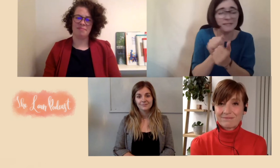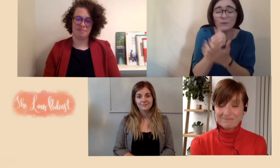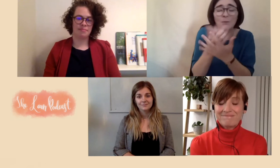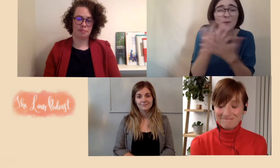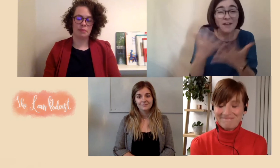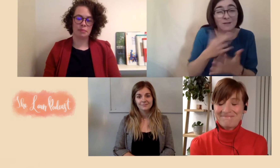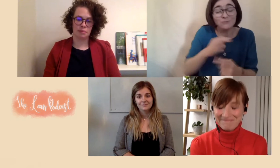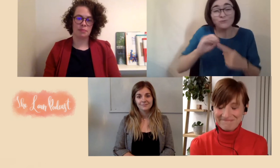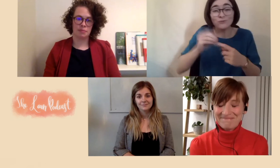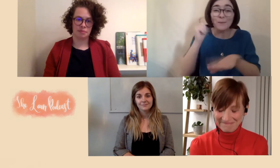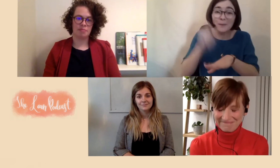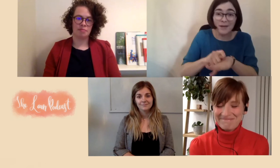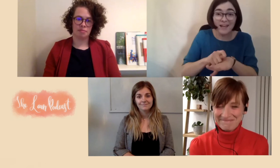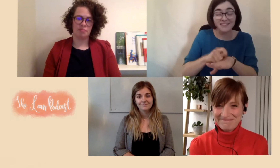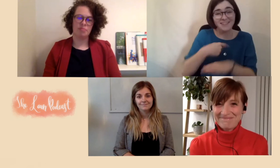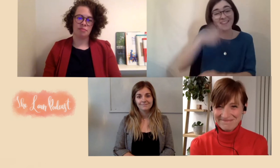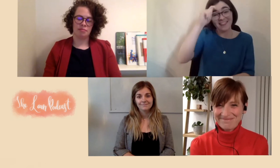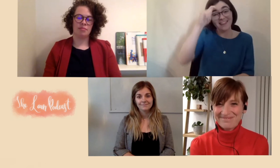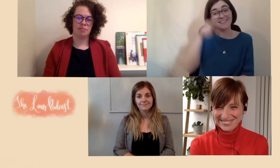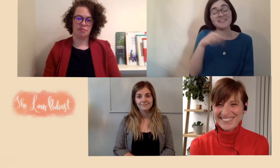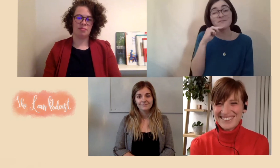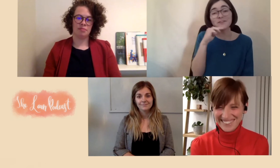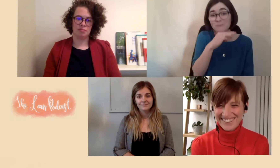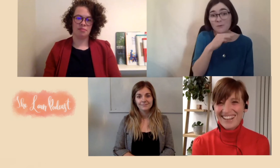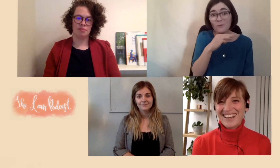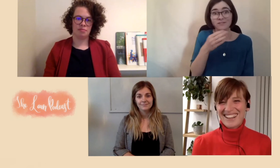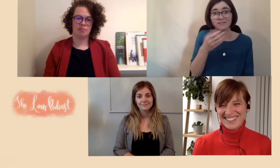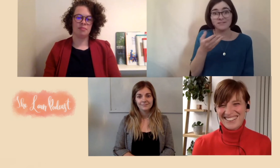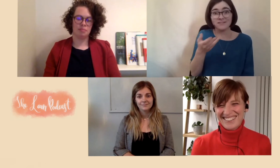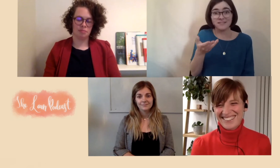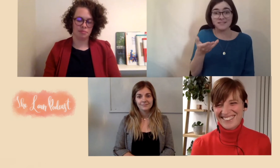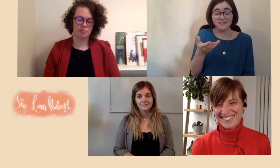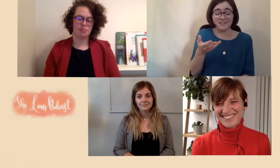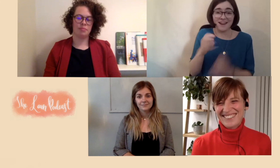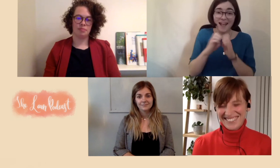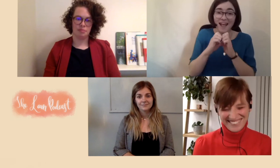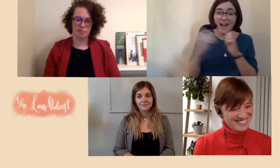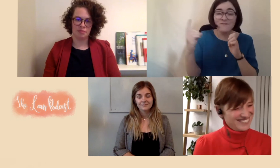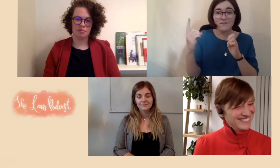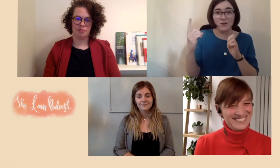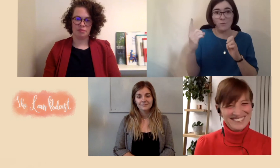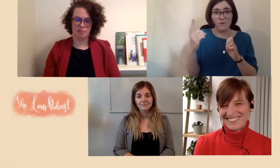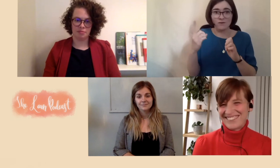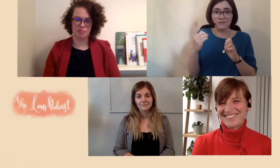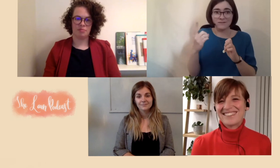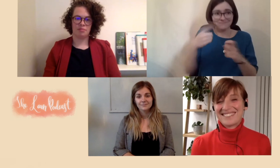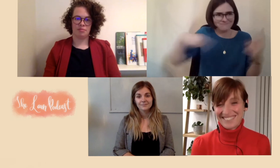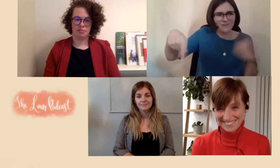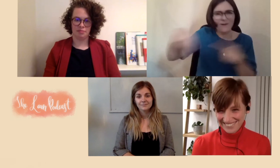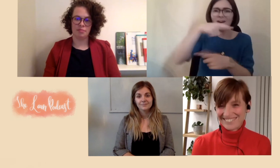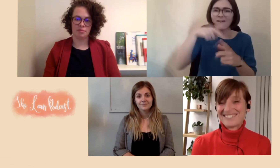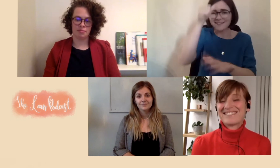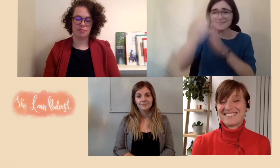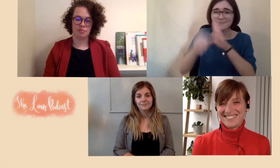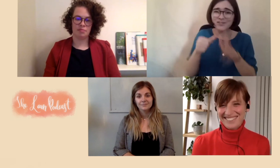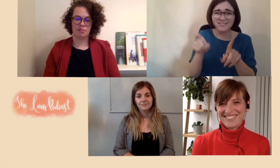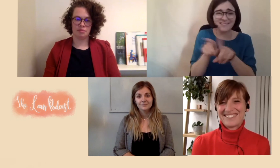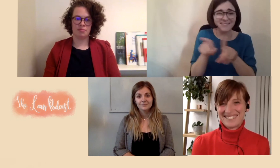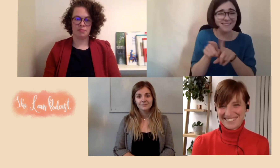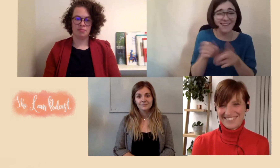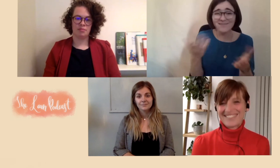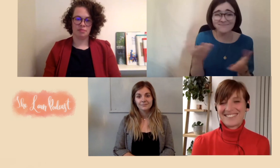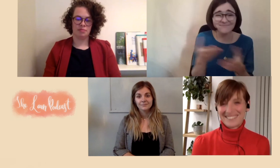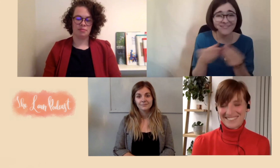And I know, as you mentioned, presenting yourself, we as interpreters, I think sometimes there's a pressure to be kind of very much, as you mentioned before, here